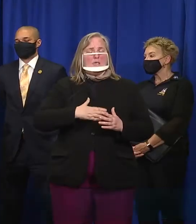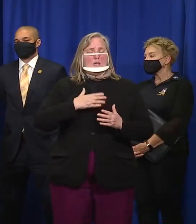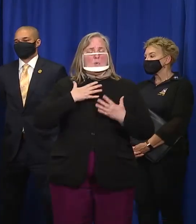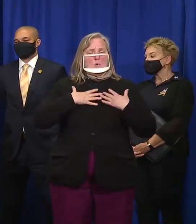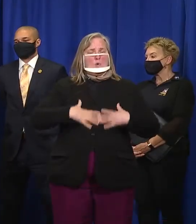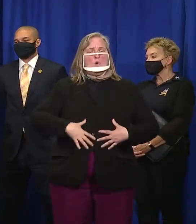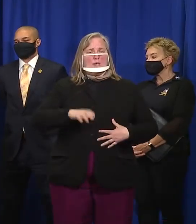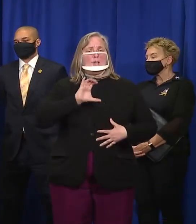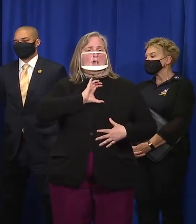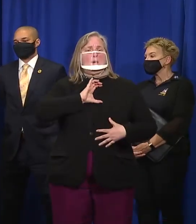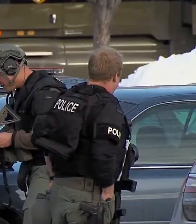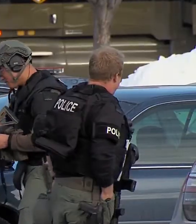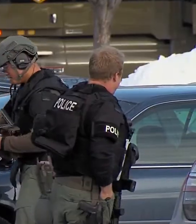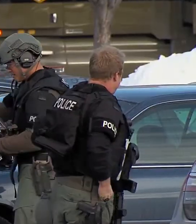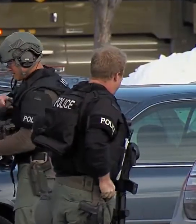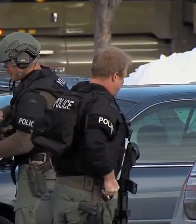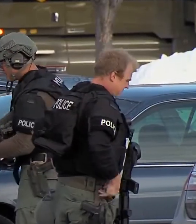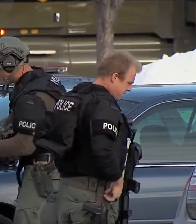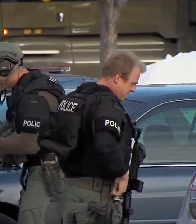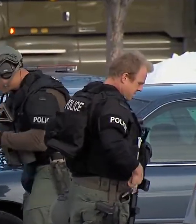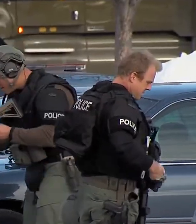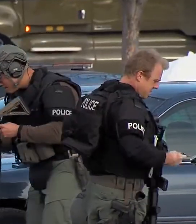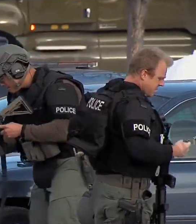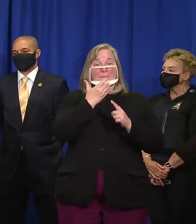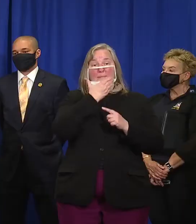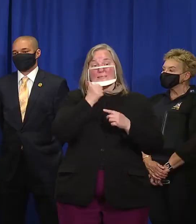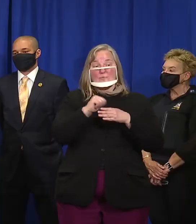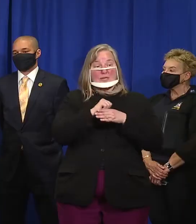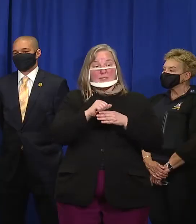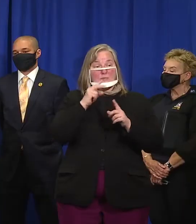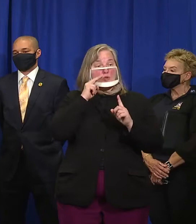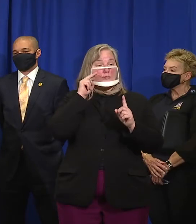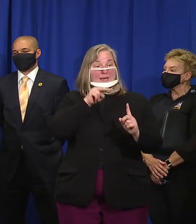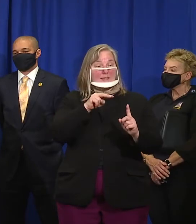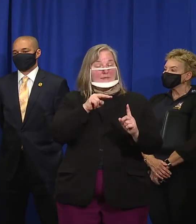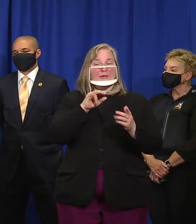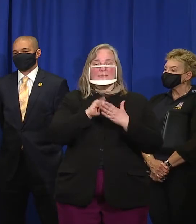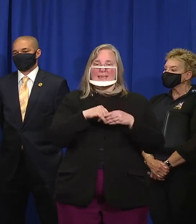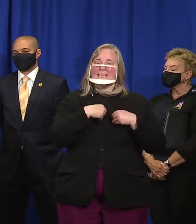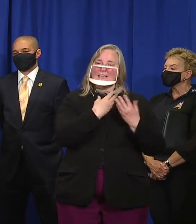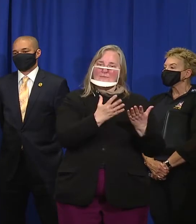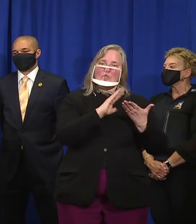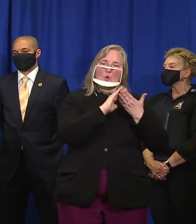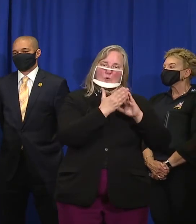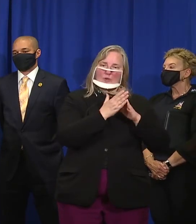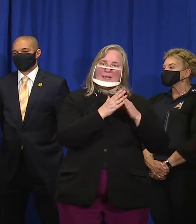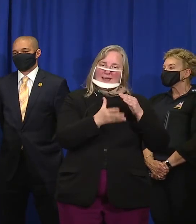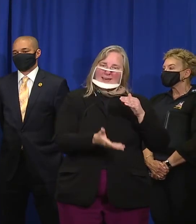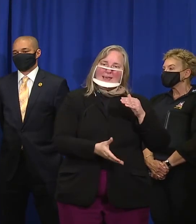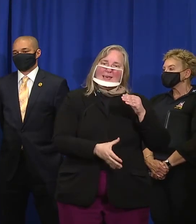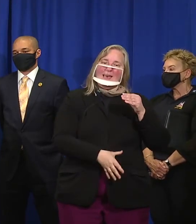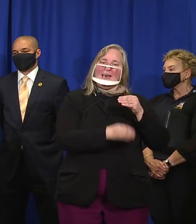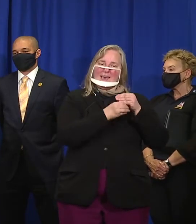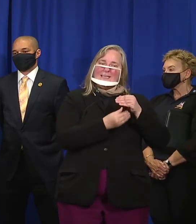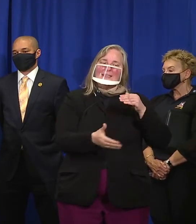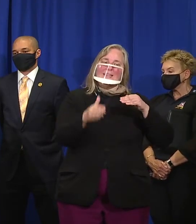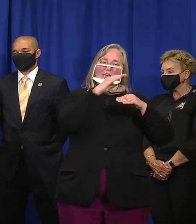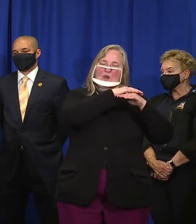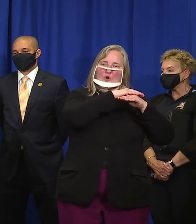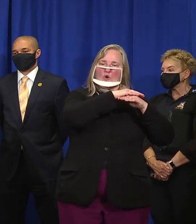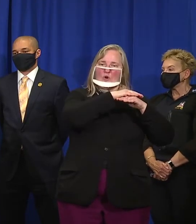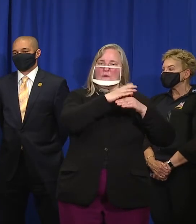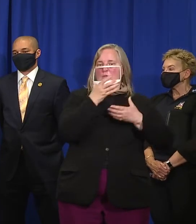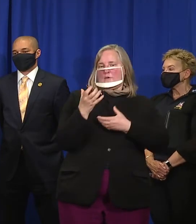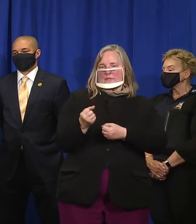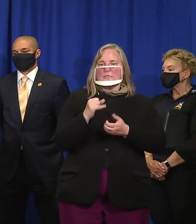Chief Lisa Myers says they still made a difference. It gives the community an added layer of confidence that their